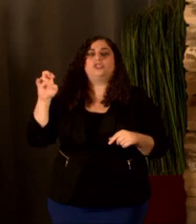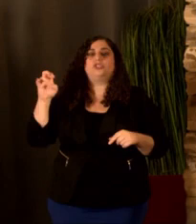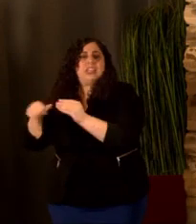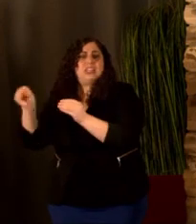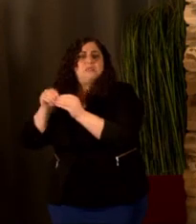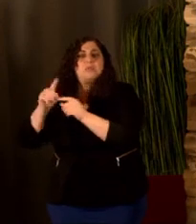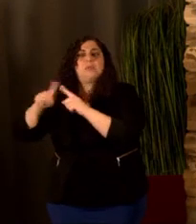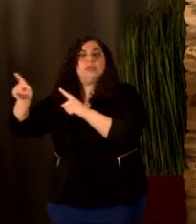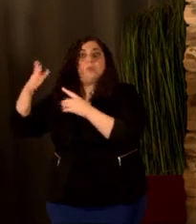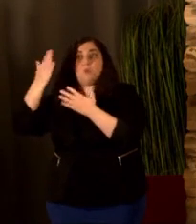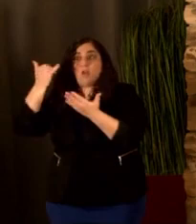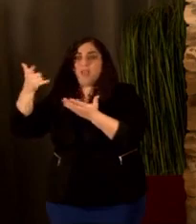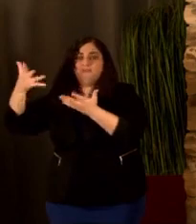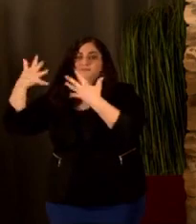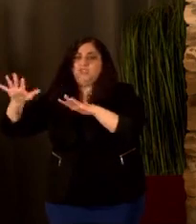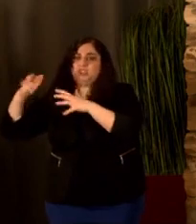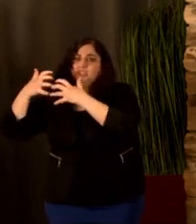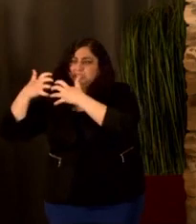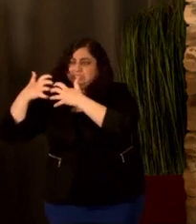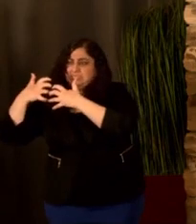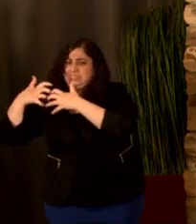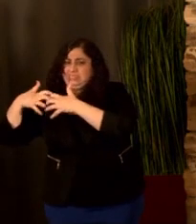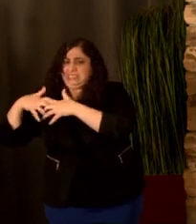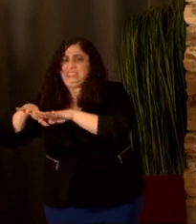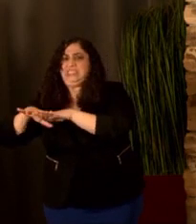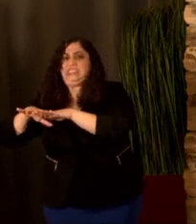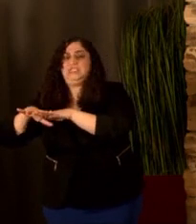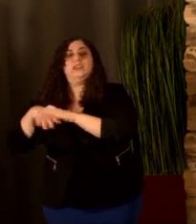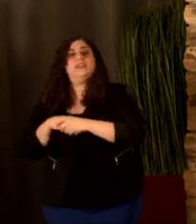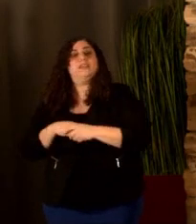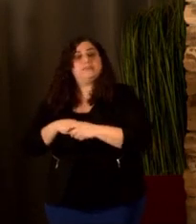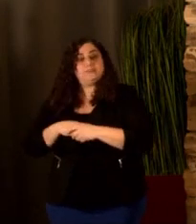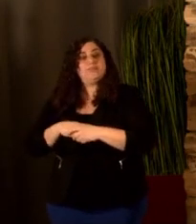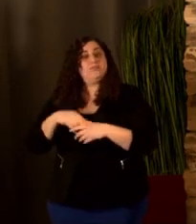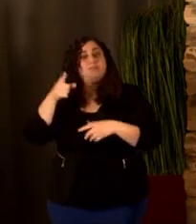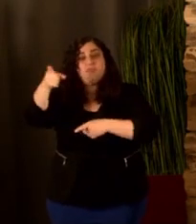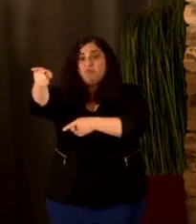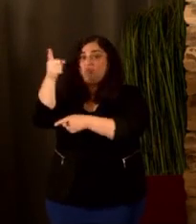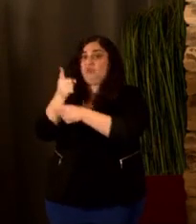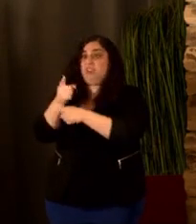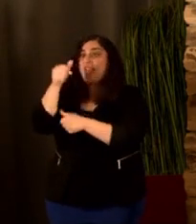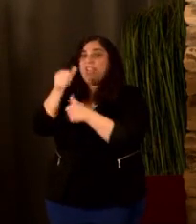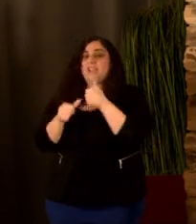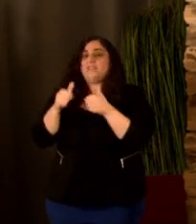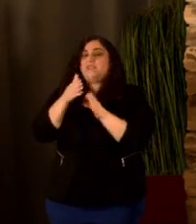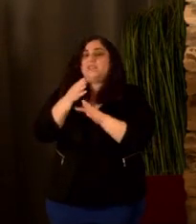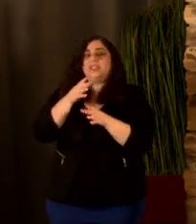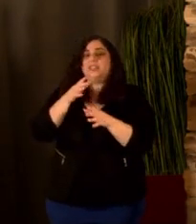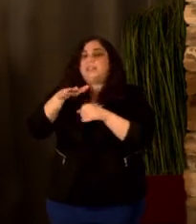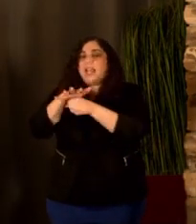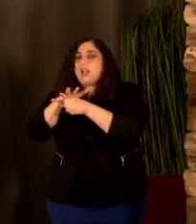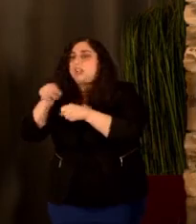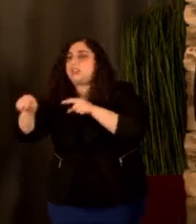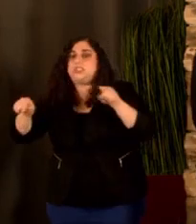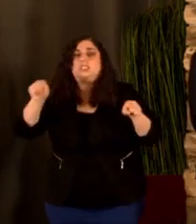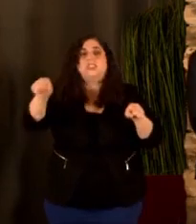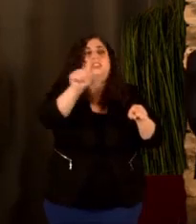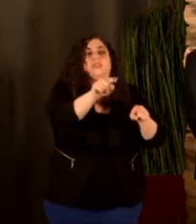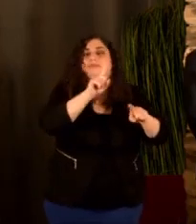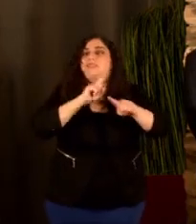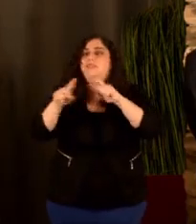very clearly, this is a citywide problem. Every neighborhood has to be a part of the solutions to solving the homelessness crisis in San Diego. Mr.